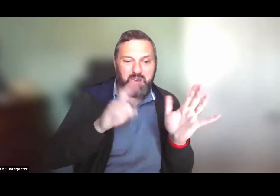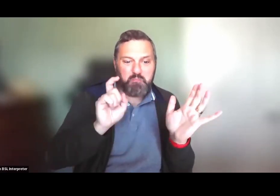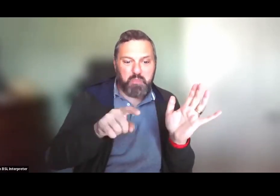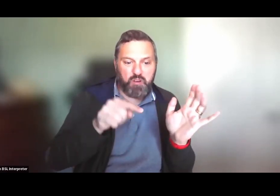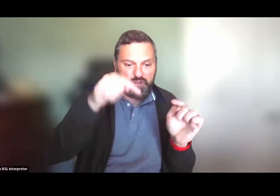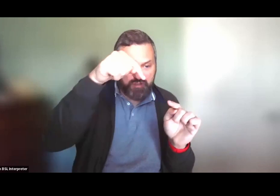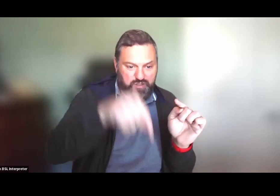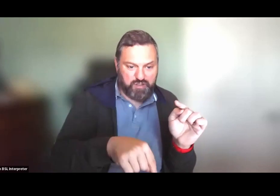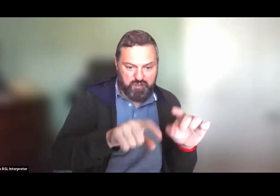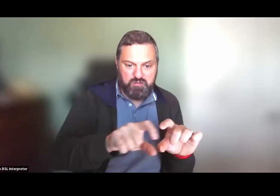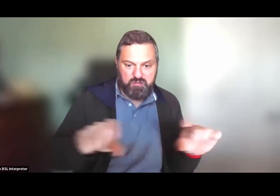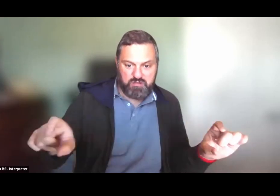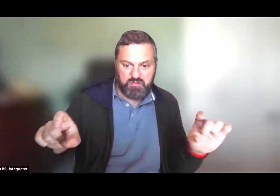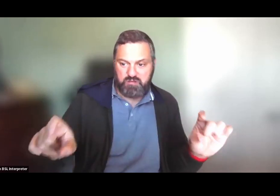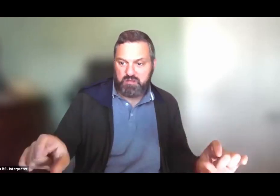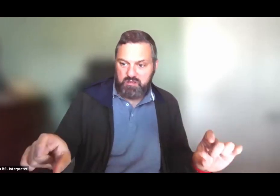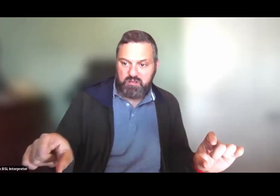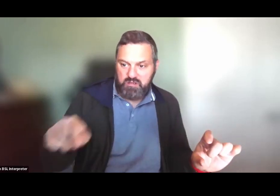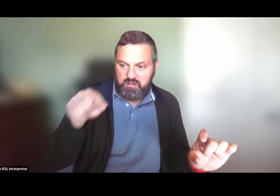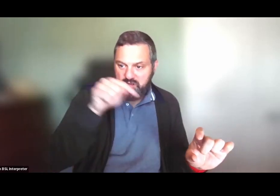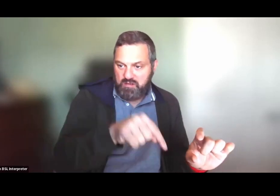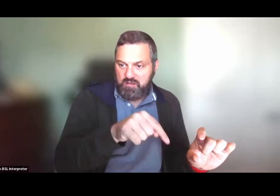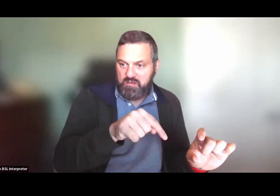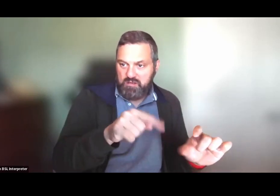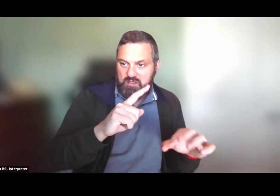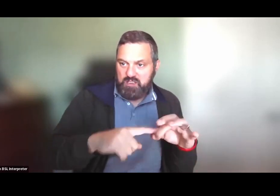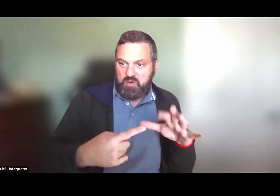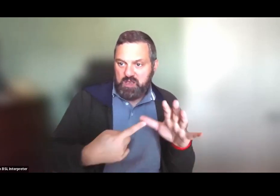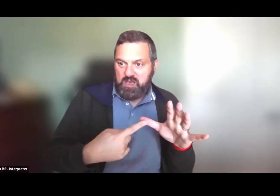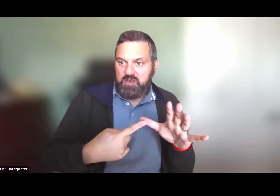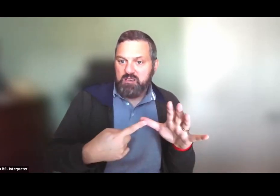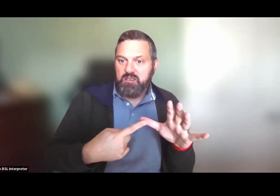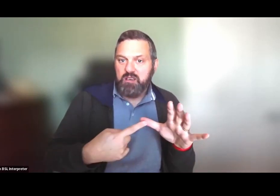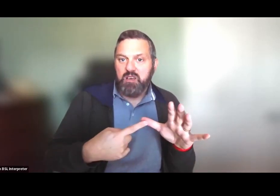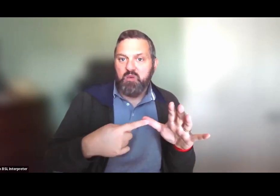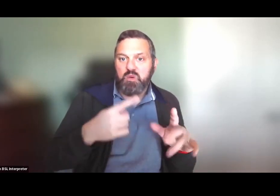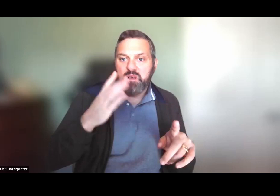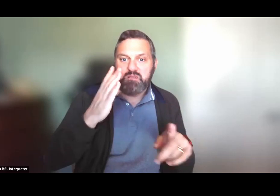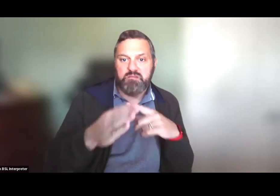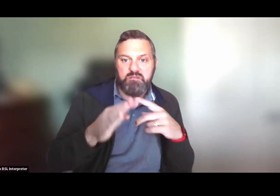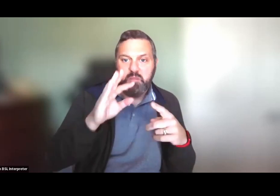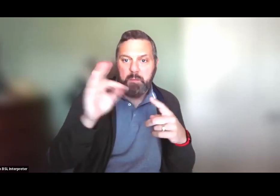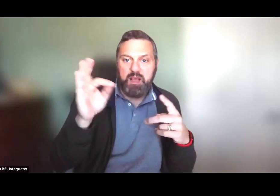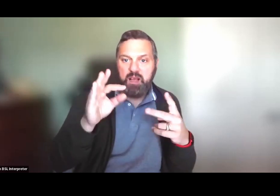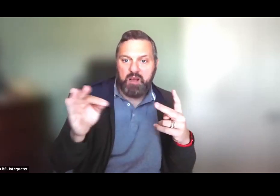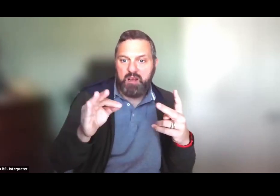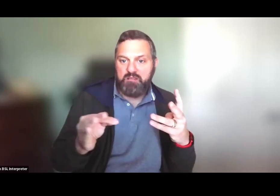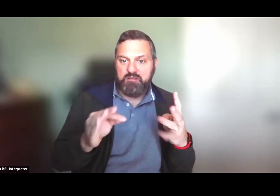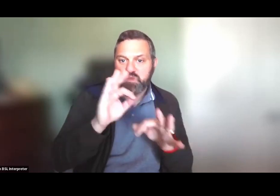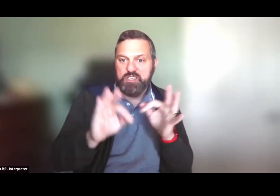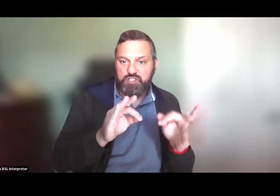see enabled in the Zoom function at the bottom. And with that, I will just jump in, choosing ones as we go,